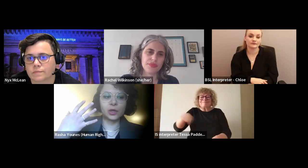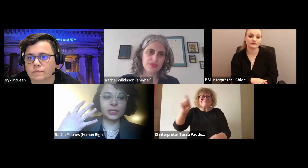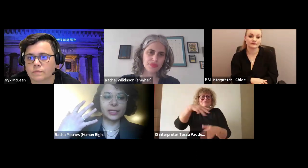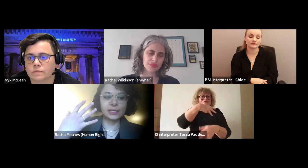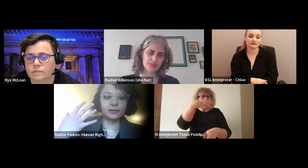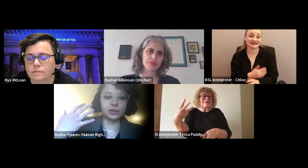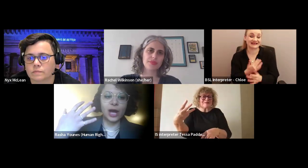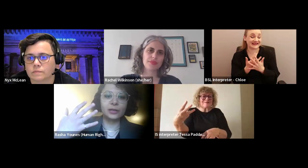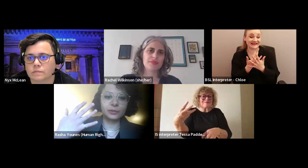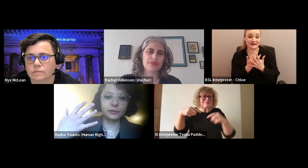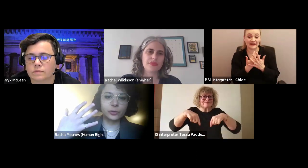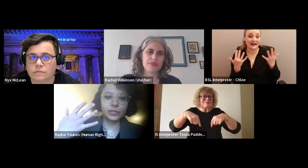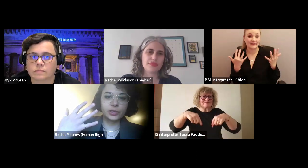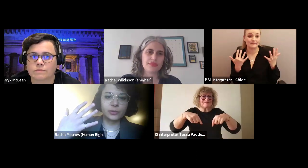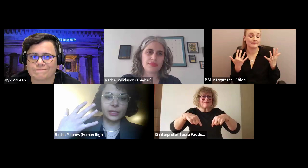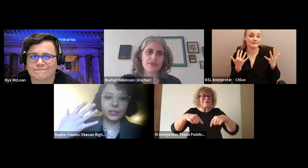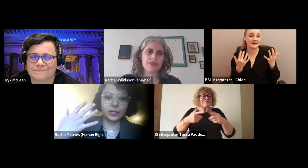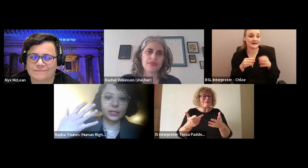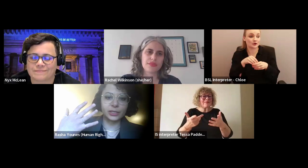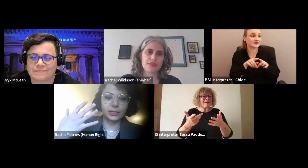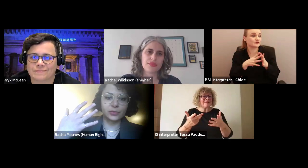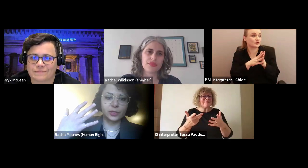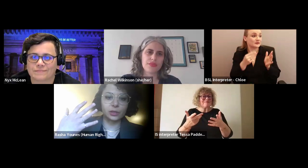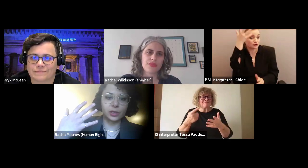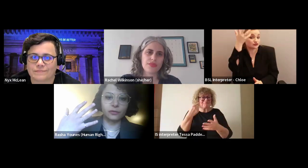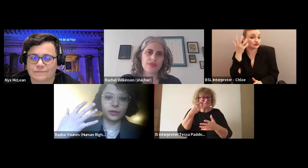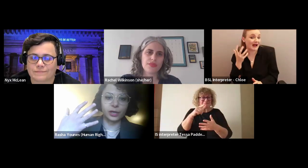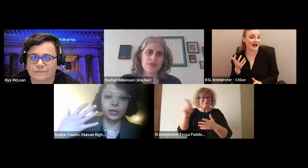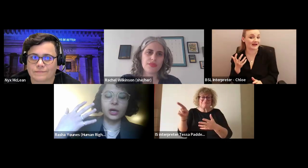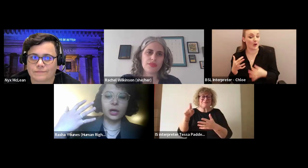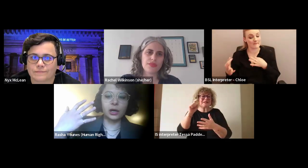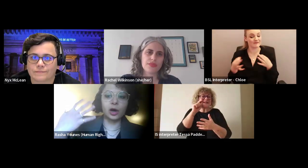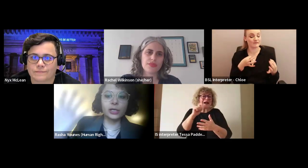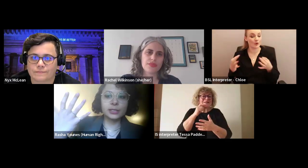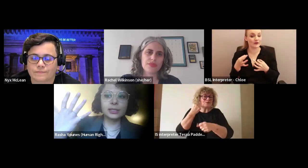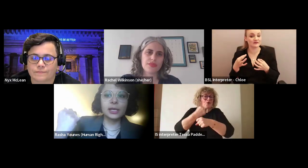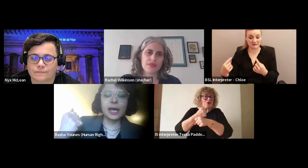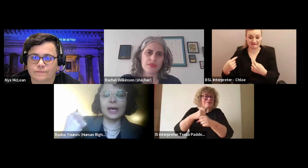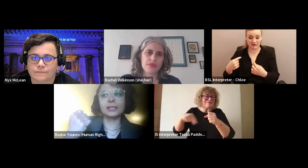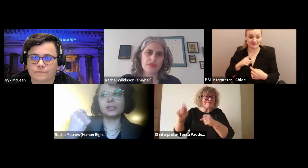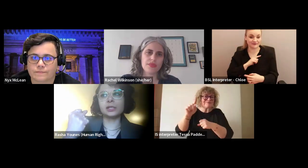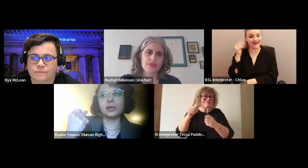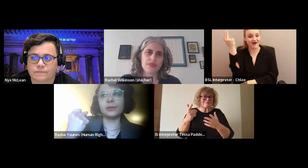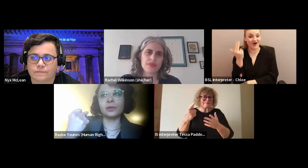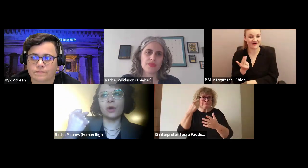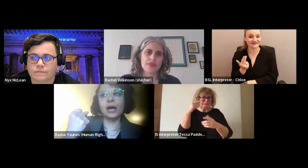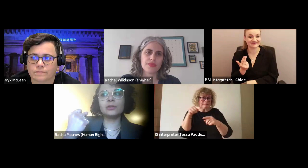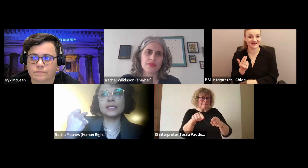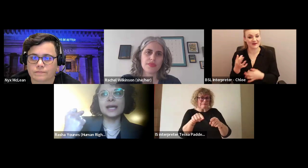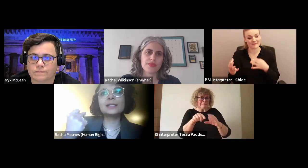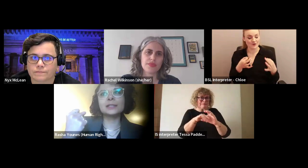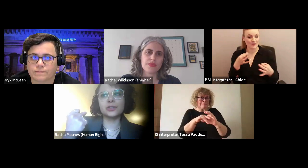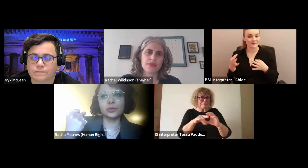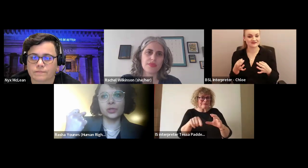in many contexts, even drag performers are being targeted as a result of their art. And, how